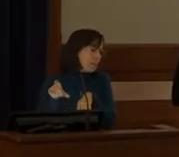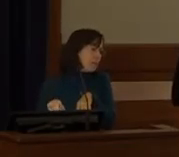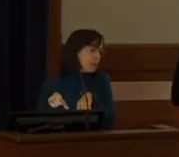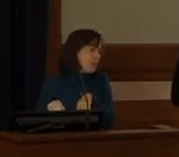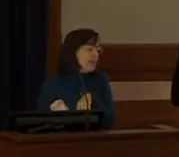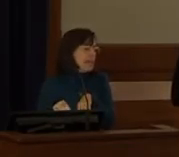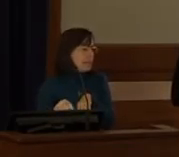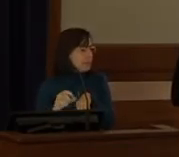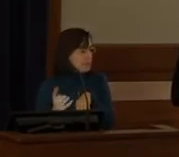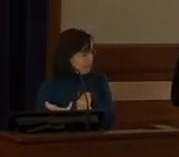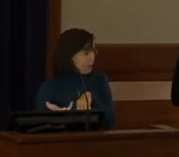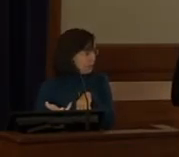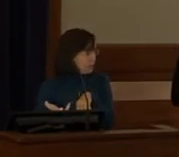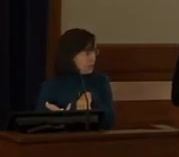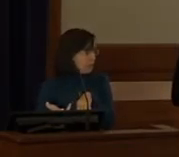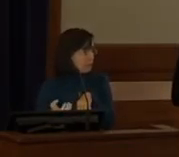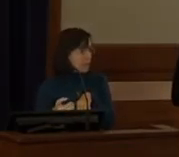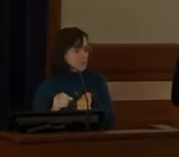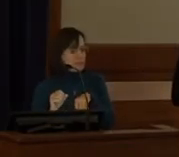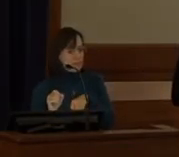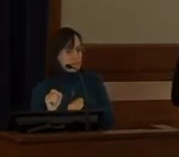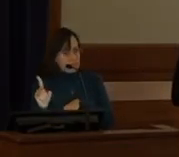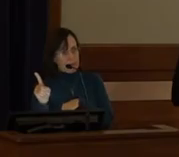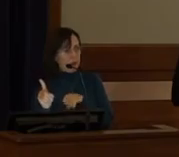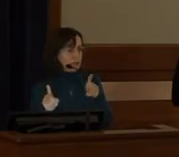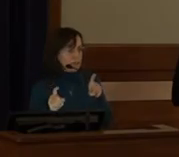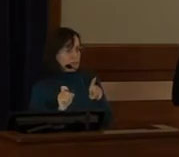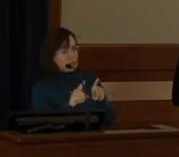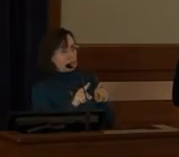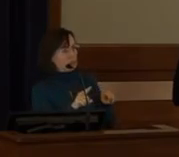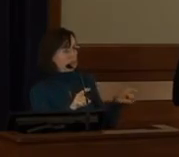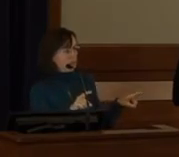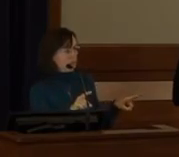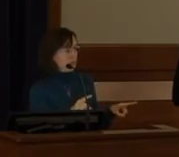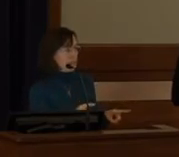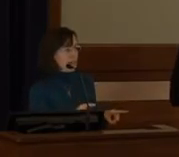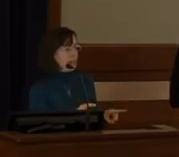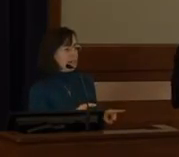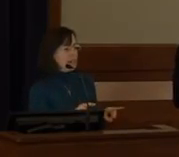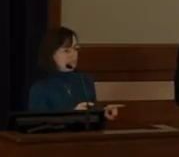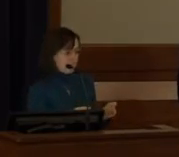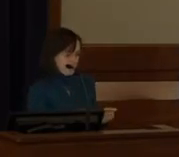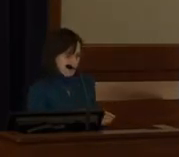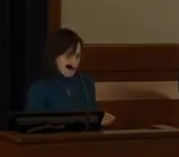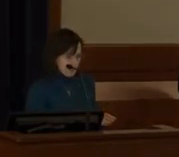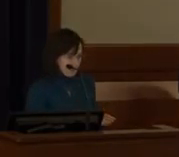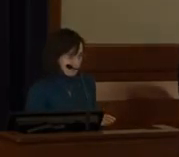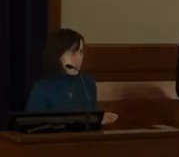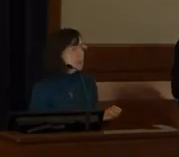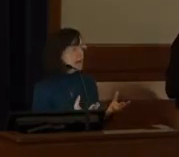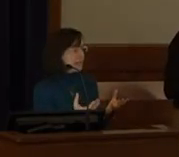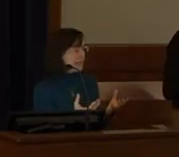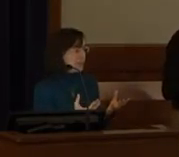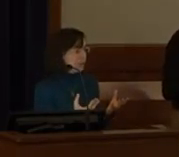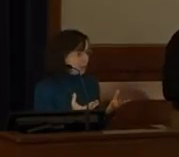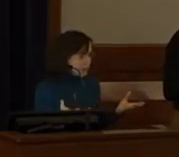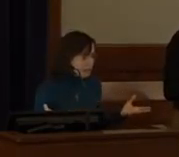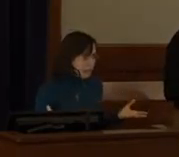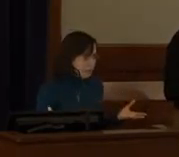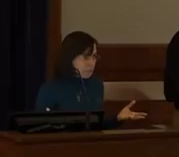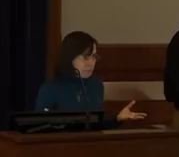one chapter, and it was the first deaf priest. There, in all the different countries I'm looking at, there was somebody